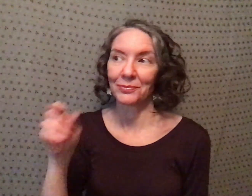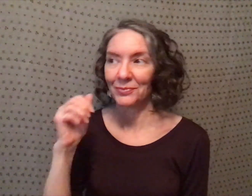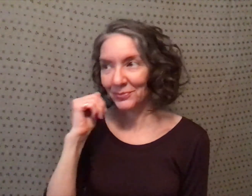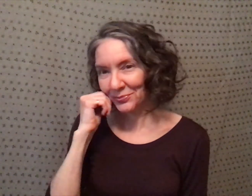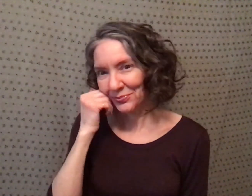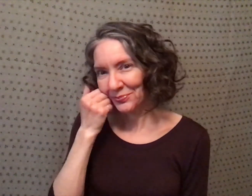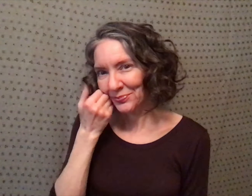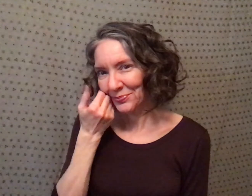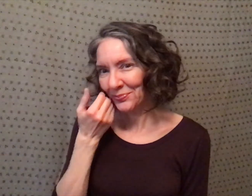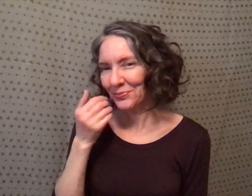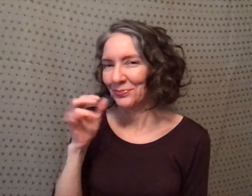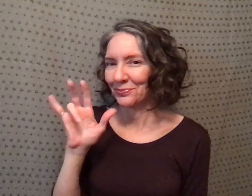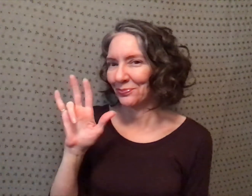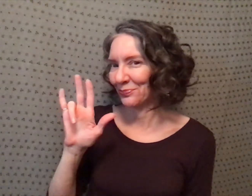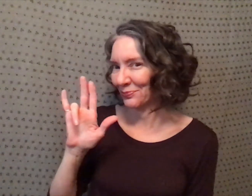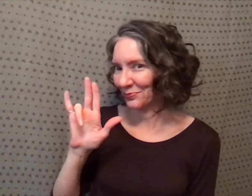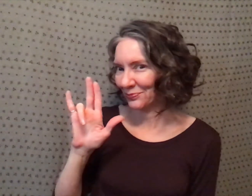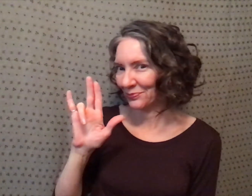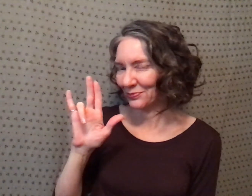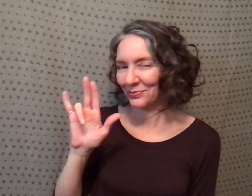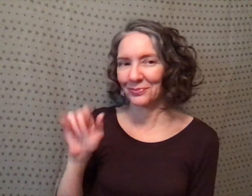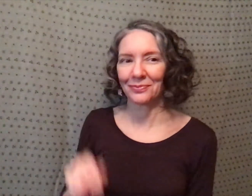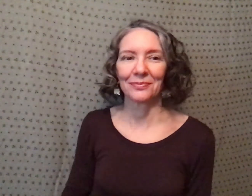Lori is shy and straight-laced.